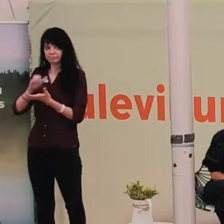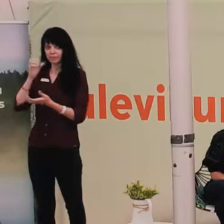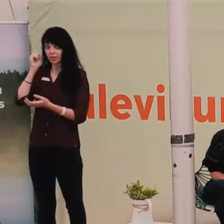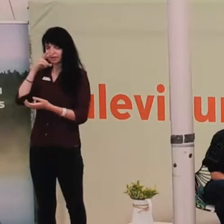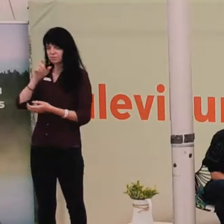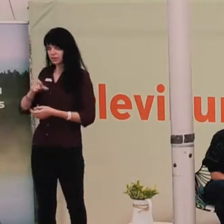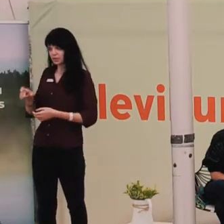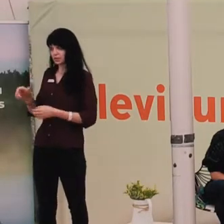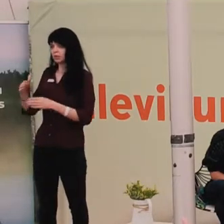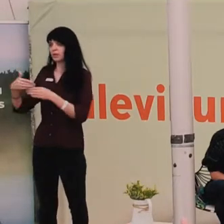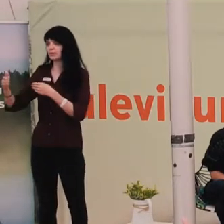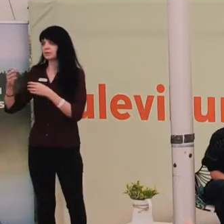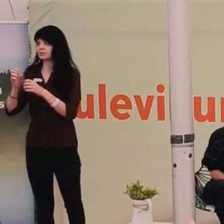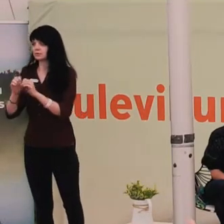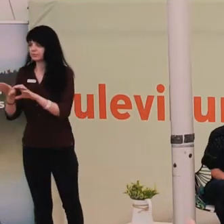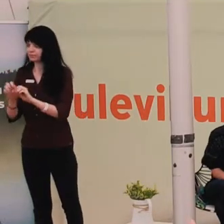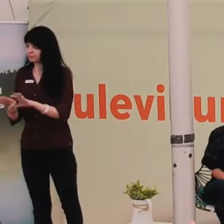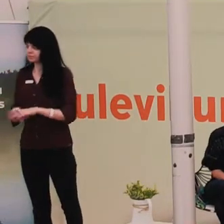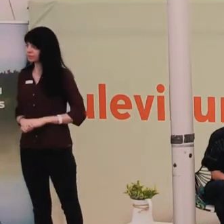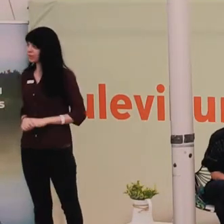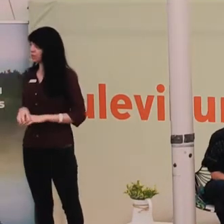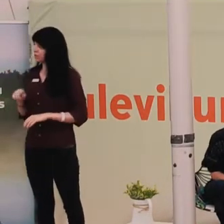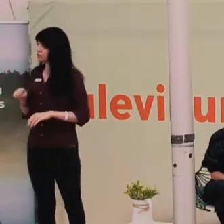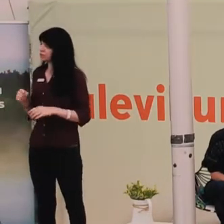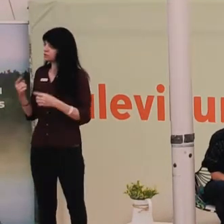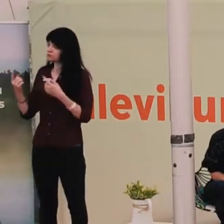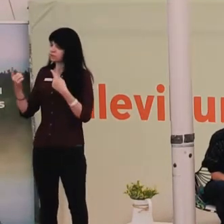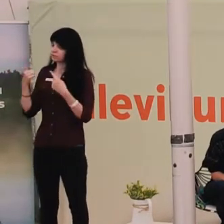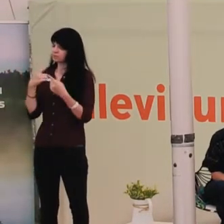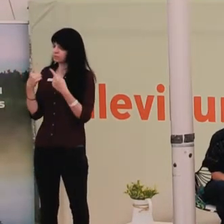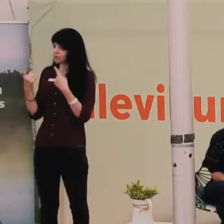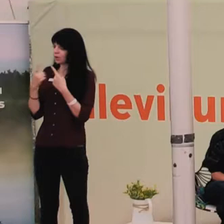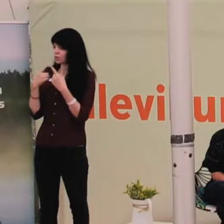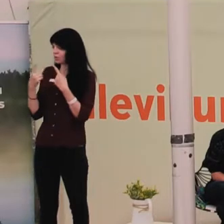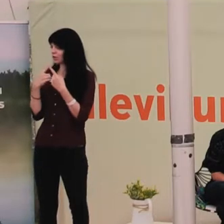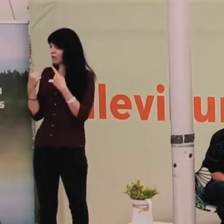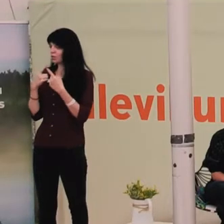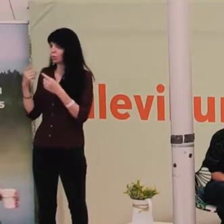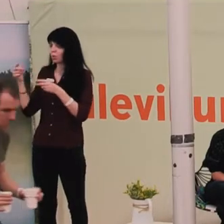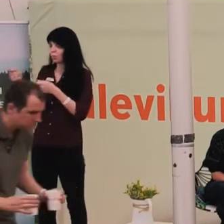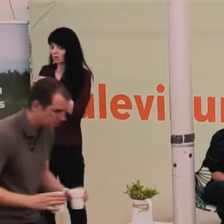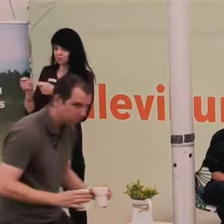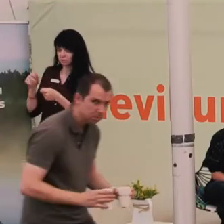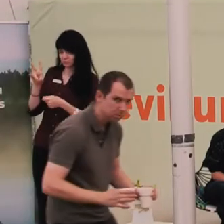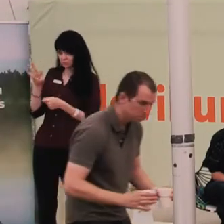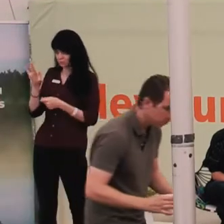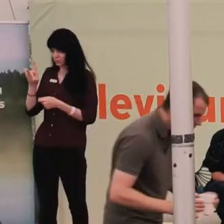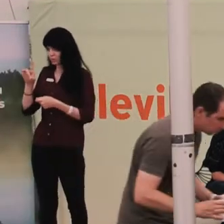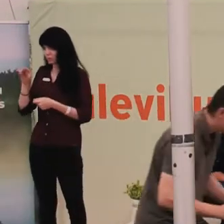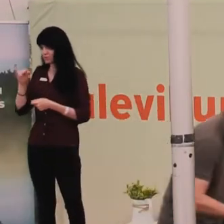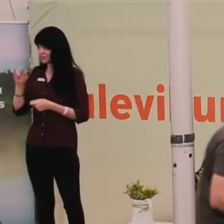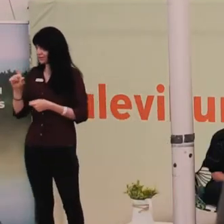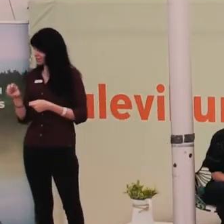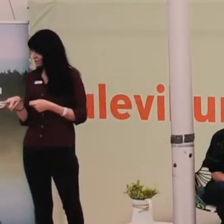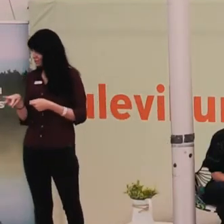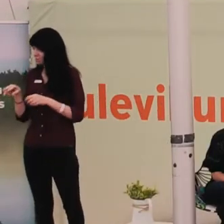going. So this discussion is organized by the Nordic Ministers Council. And the reason why we are